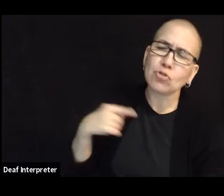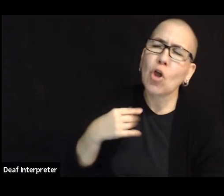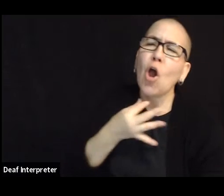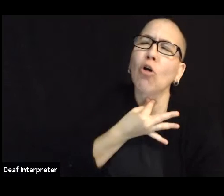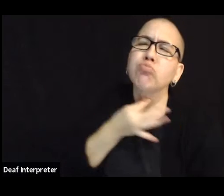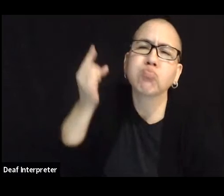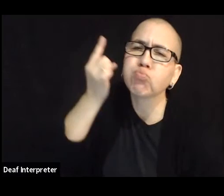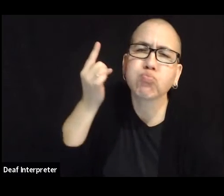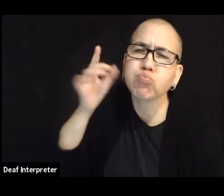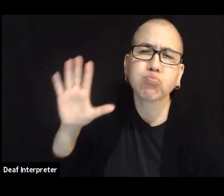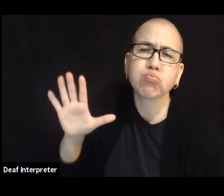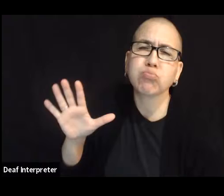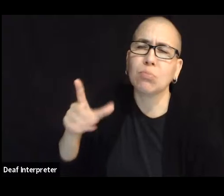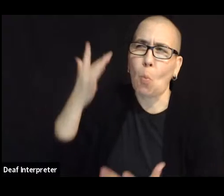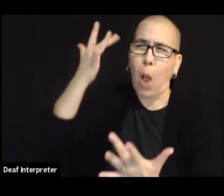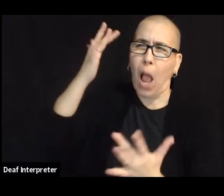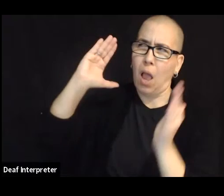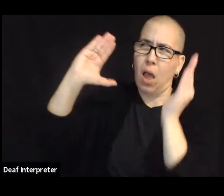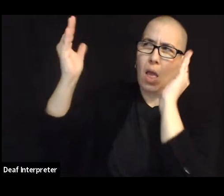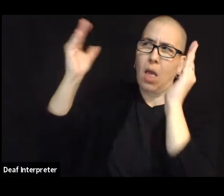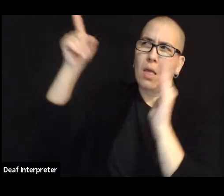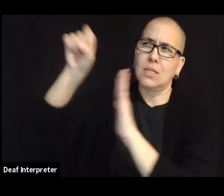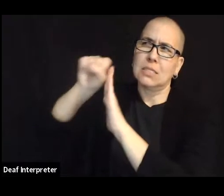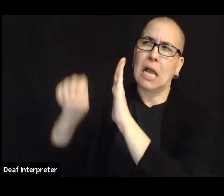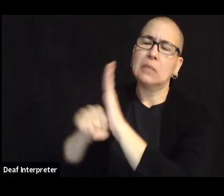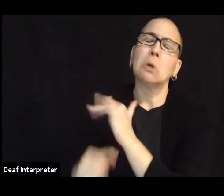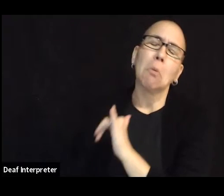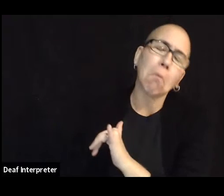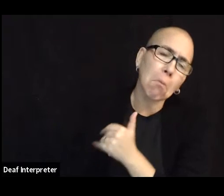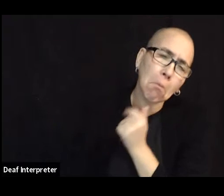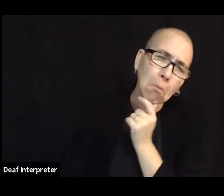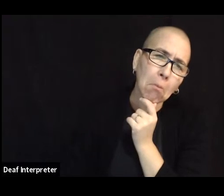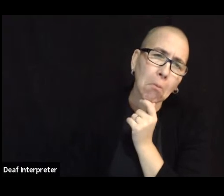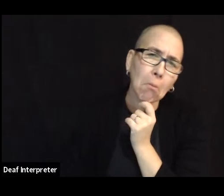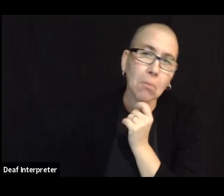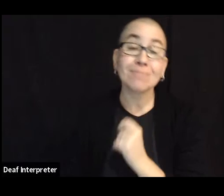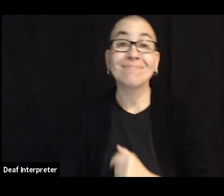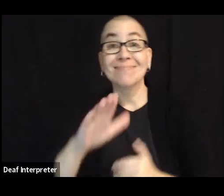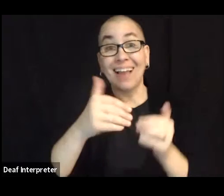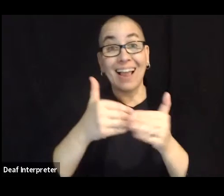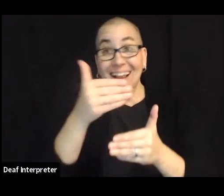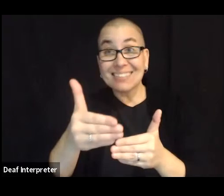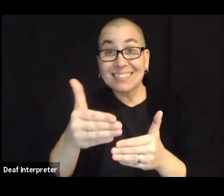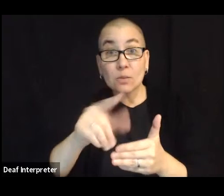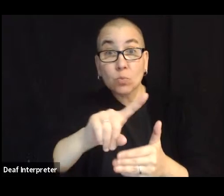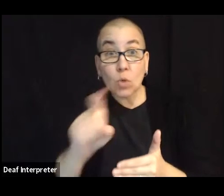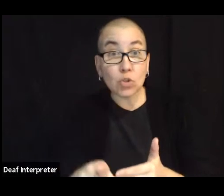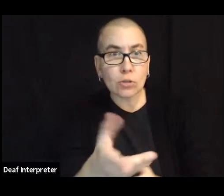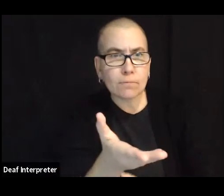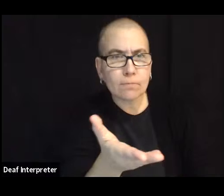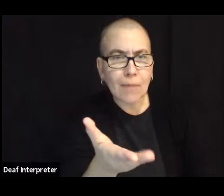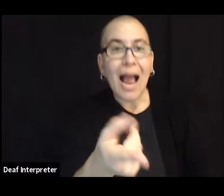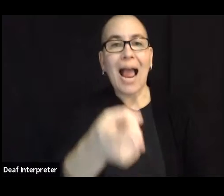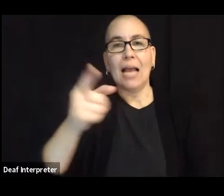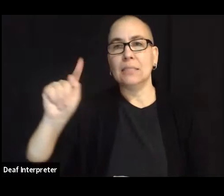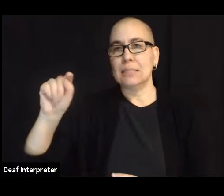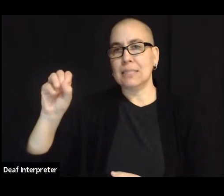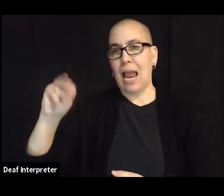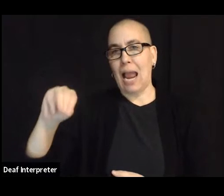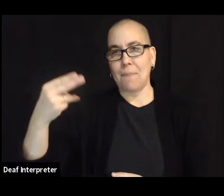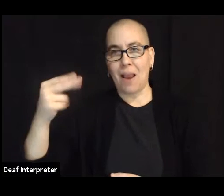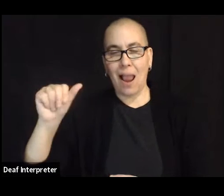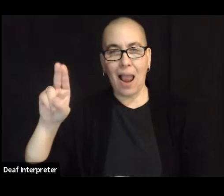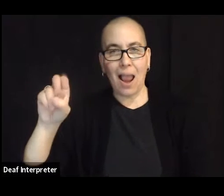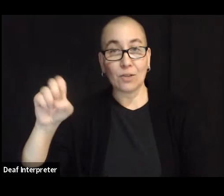Your next question comes from the line of Tom Hofter from KSTP TV. Your line is open.